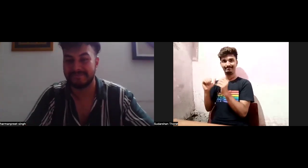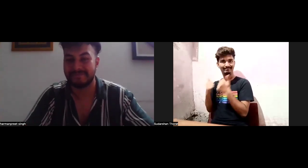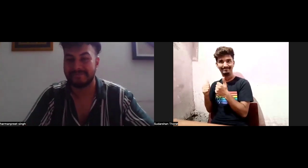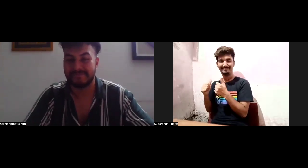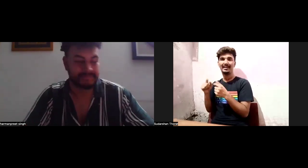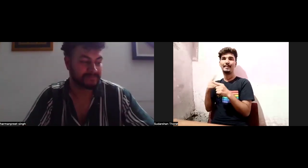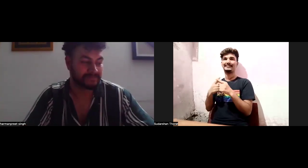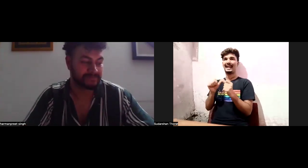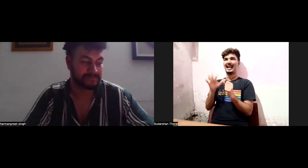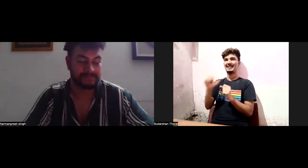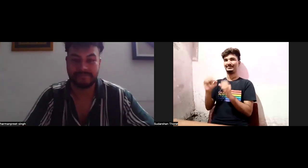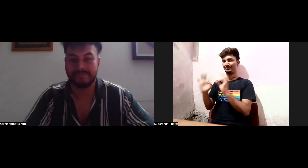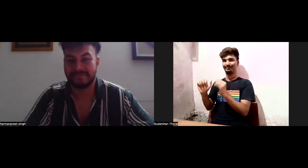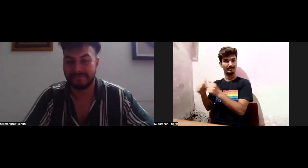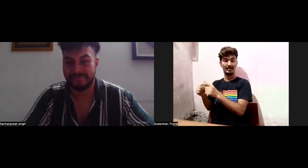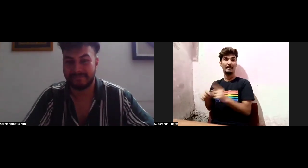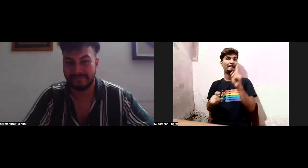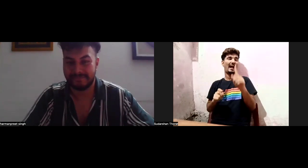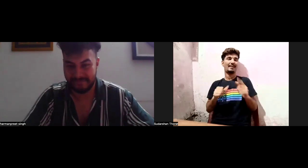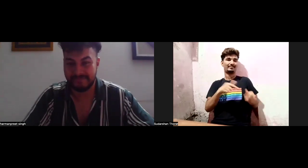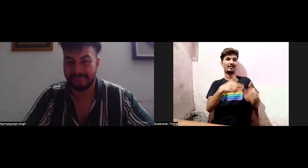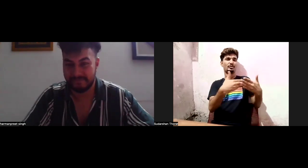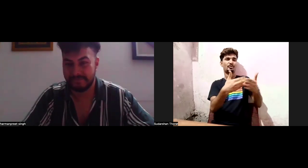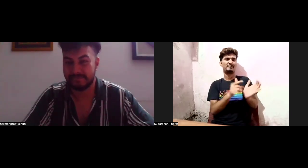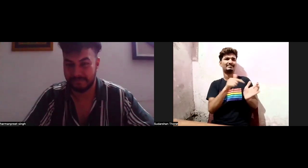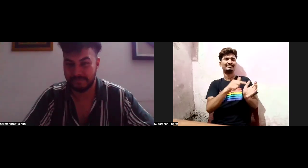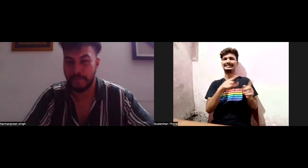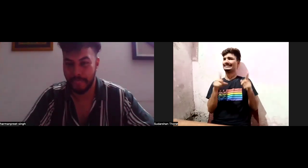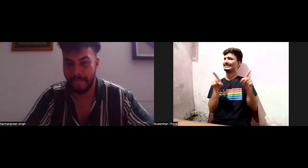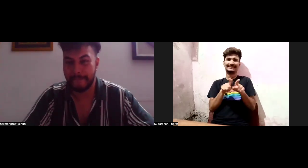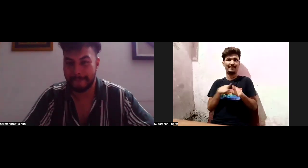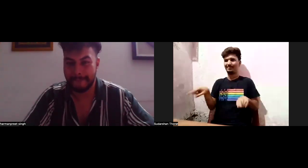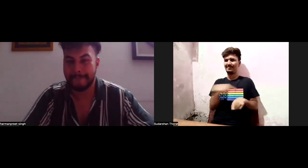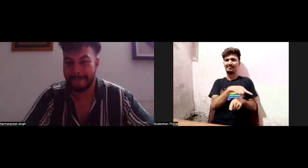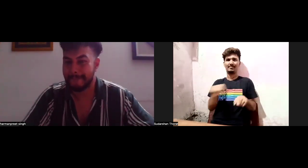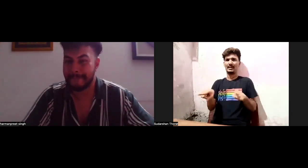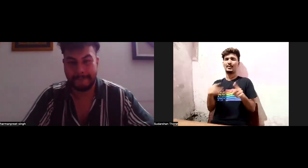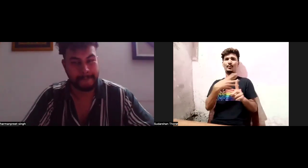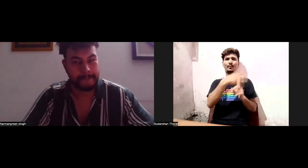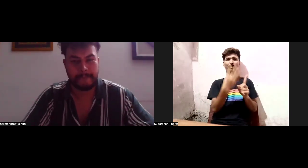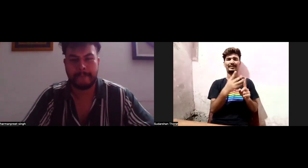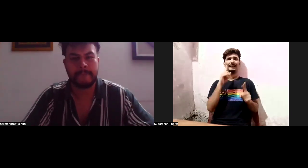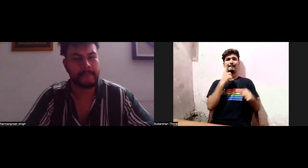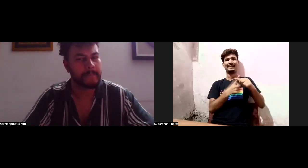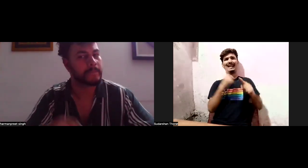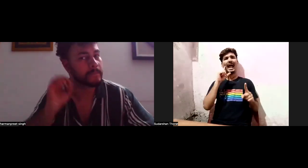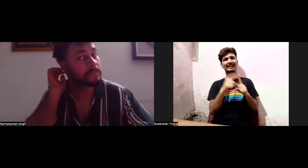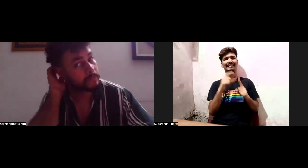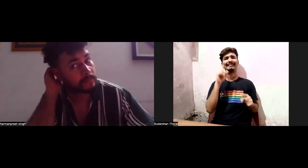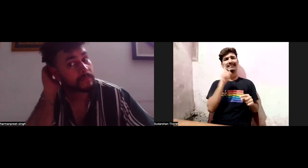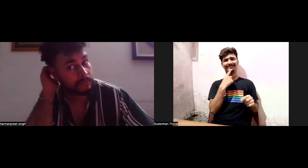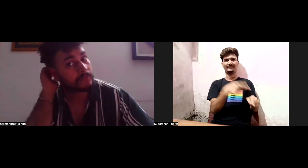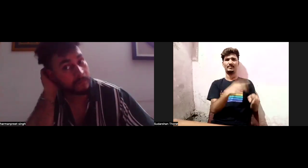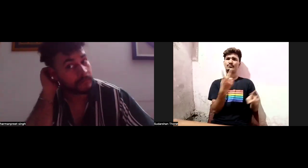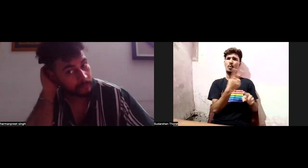educated, some are very much aware, they have got the accessibility, but some deaf people, in the